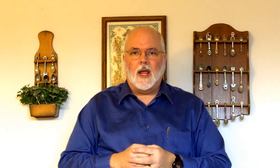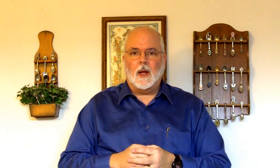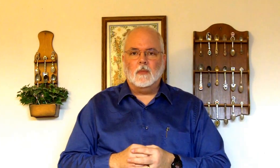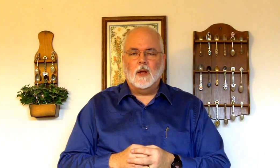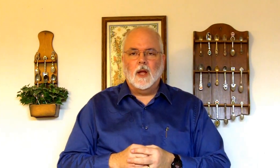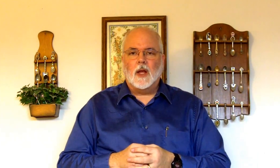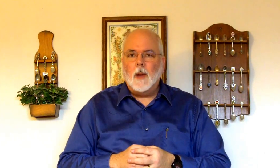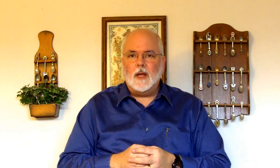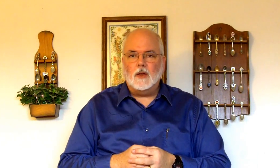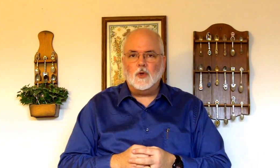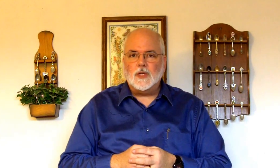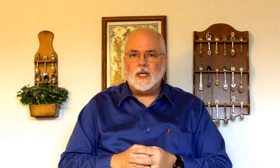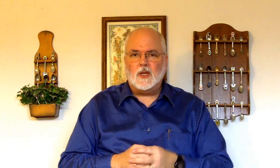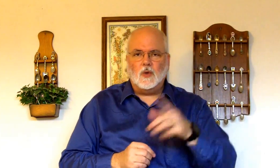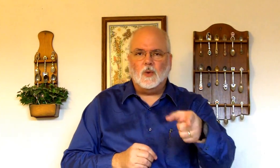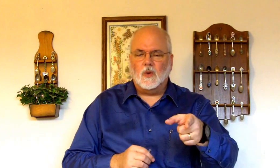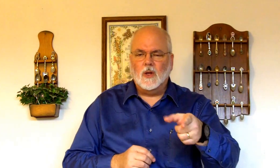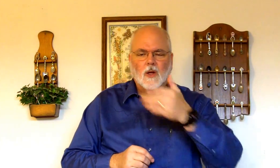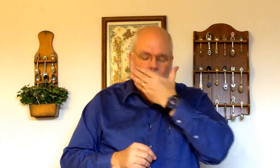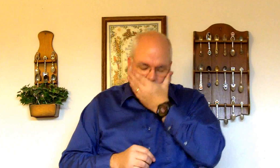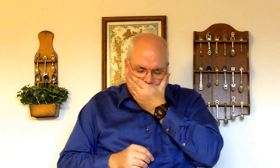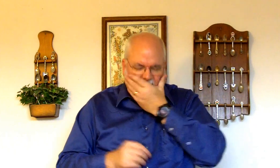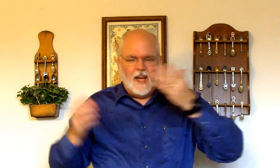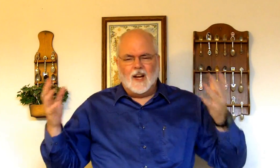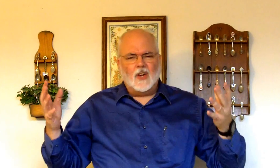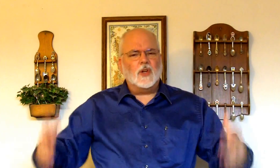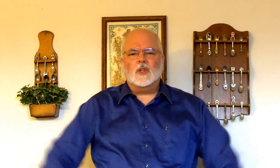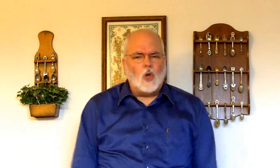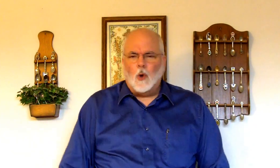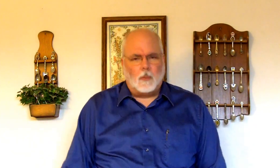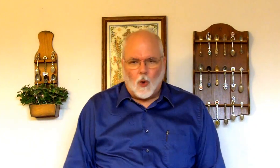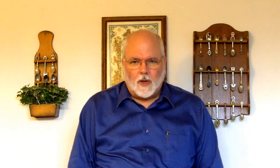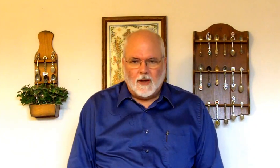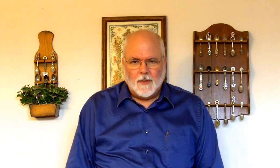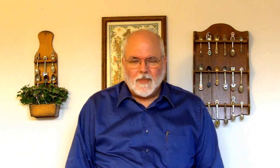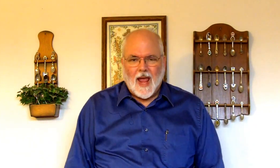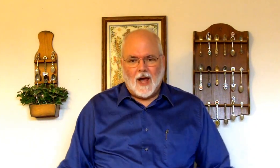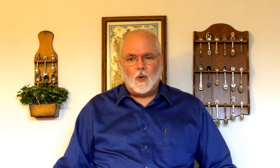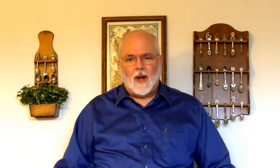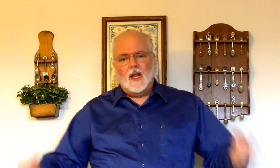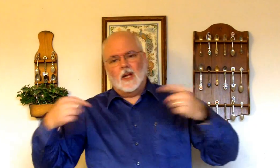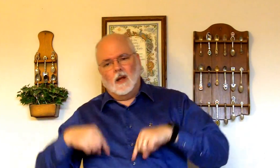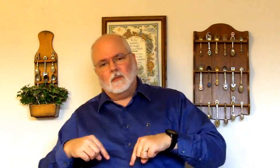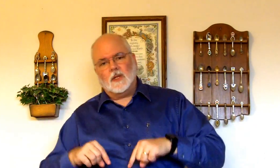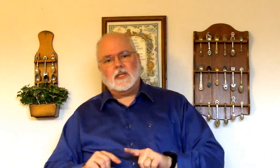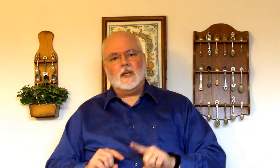am coming to see you. English is so broken. How do I come to see